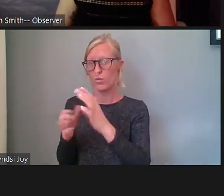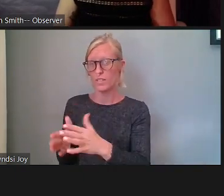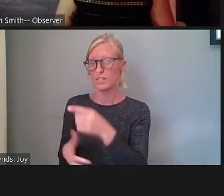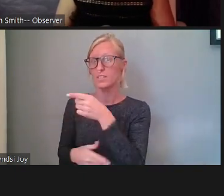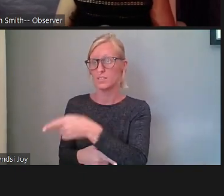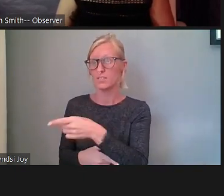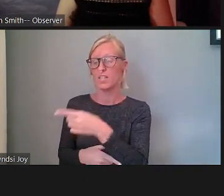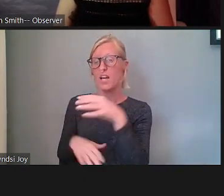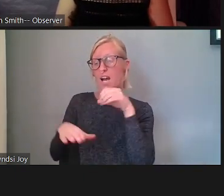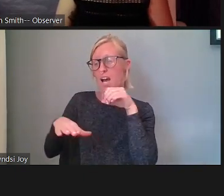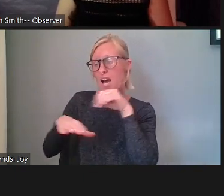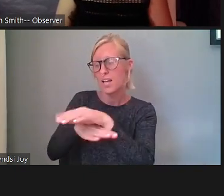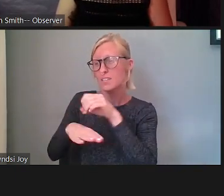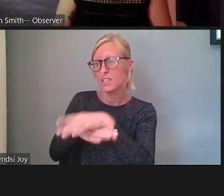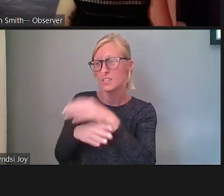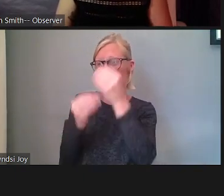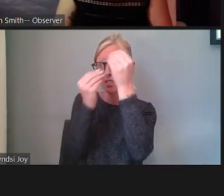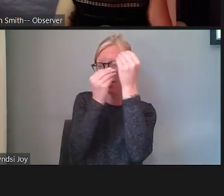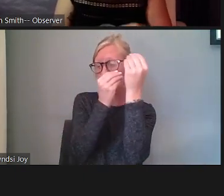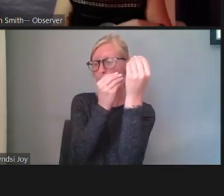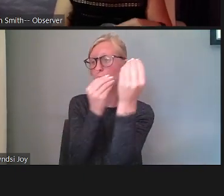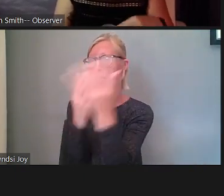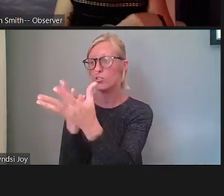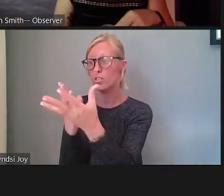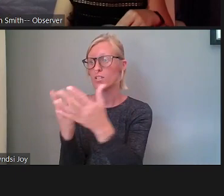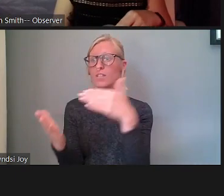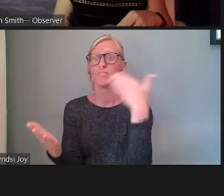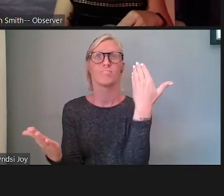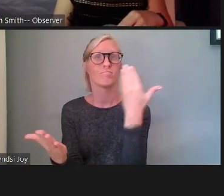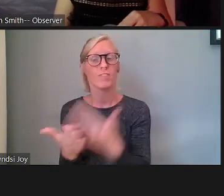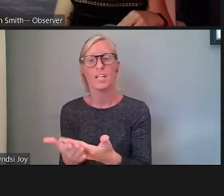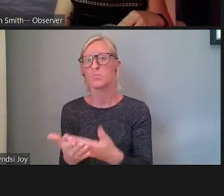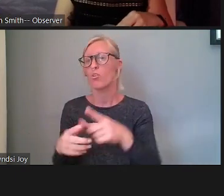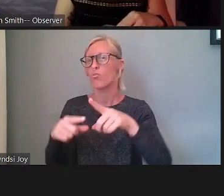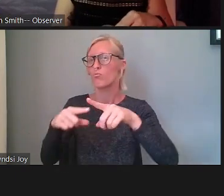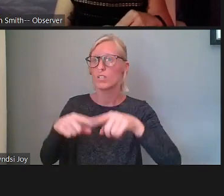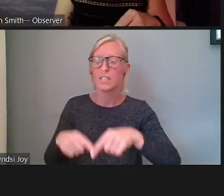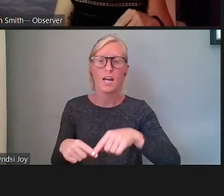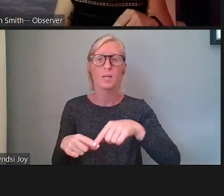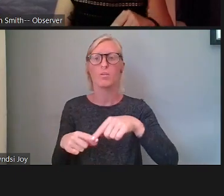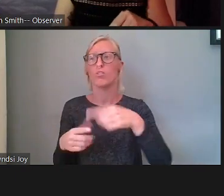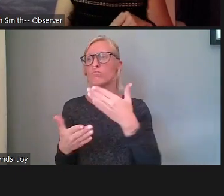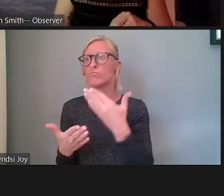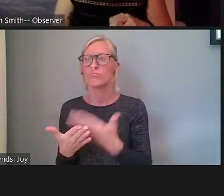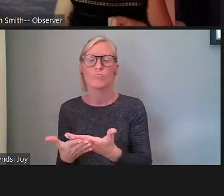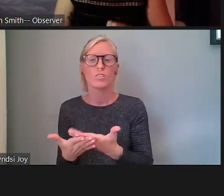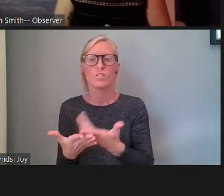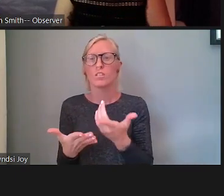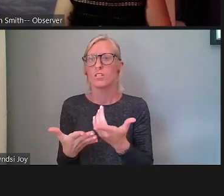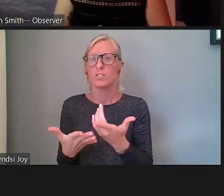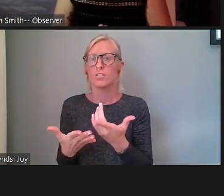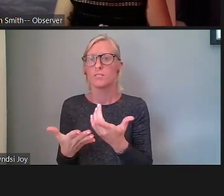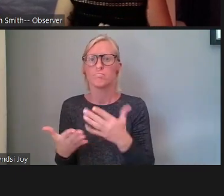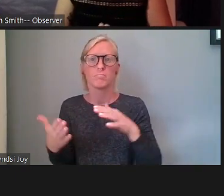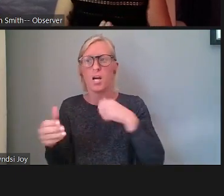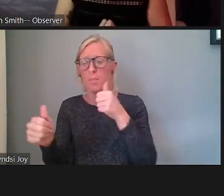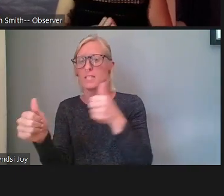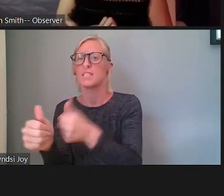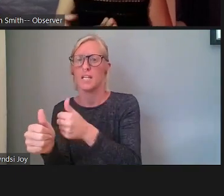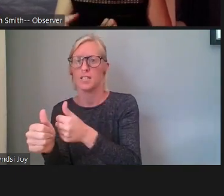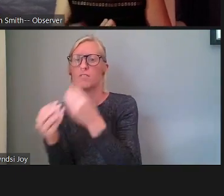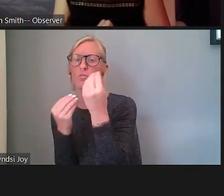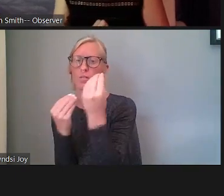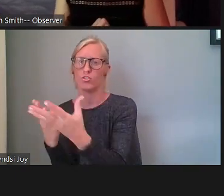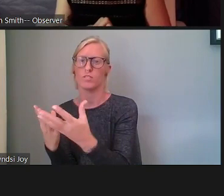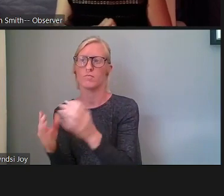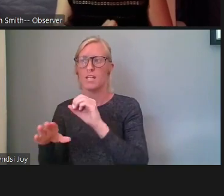factual, credible, up-to-date information. So encouraging accessing those resources is something that employers